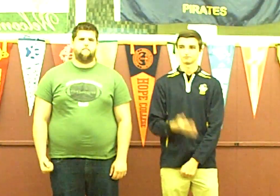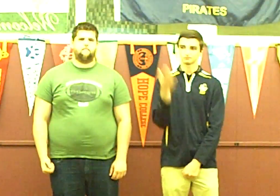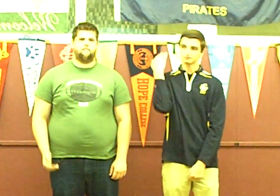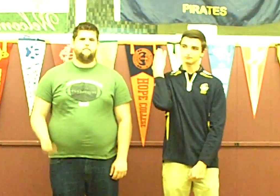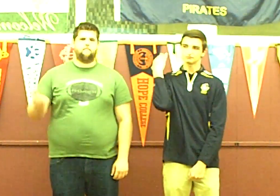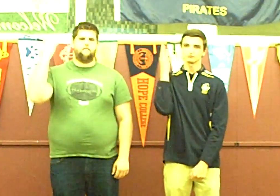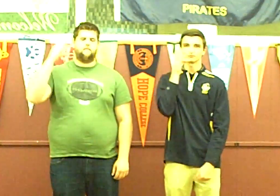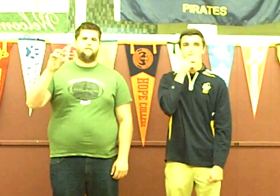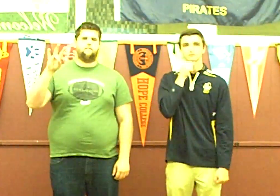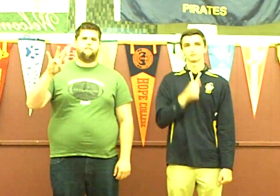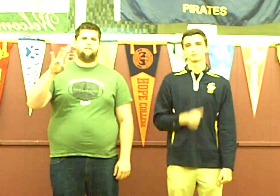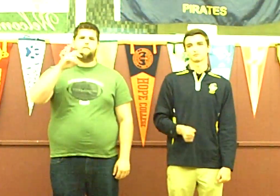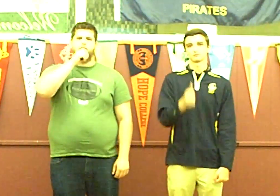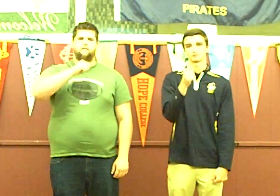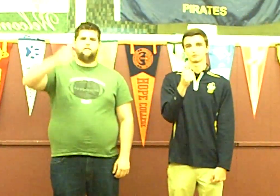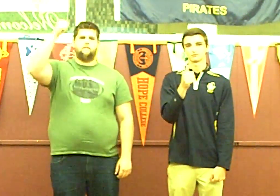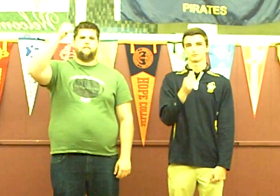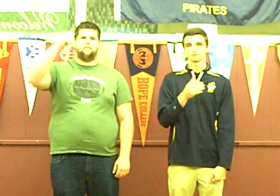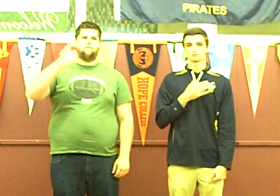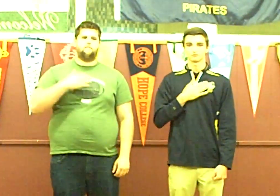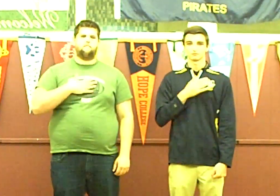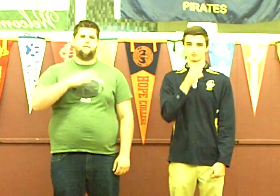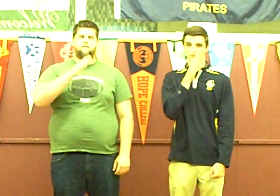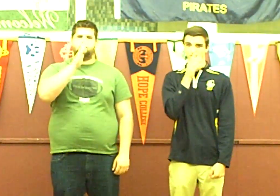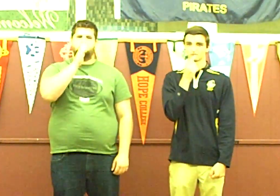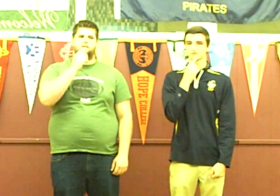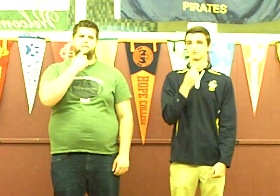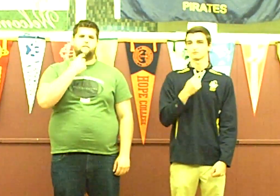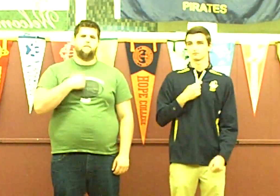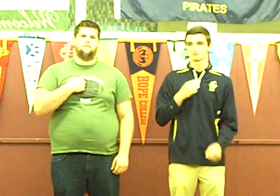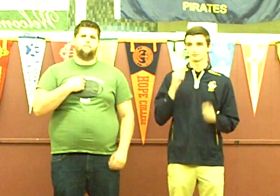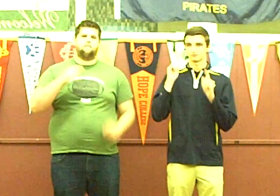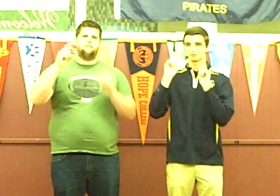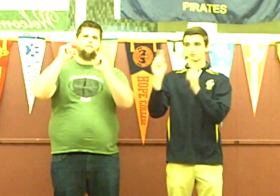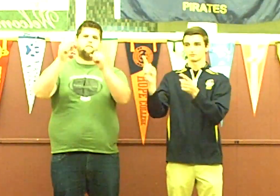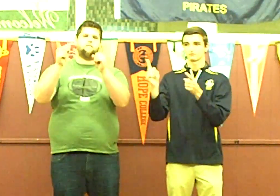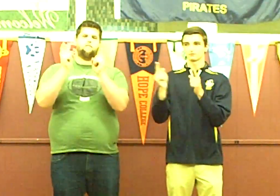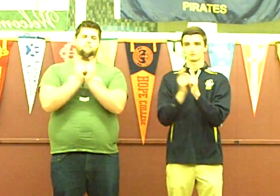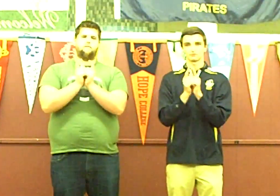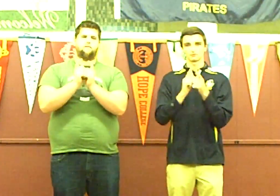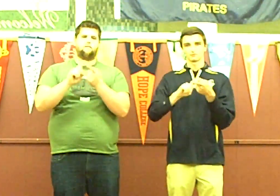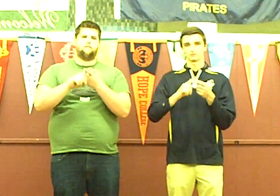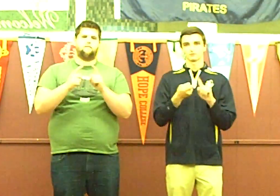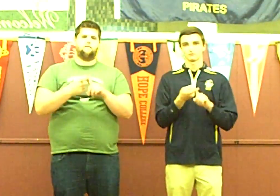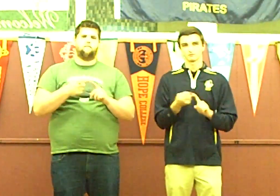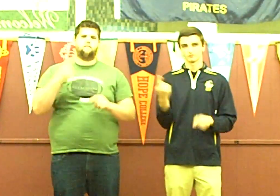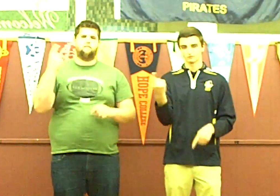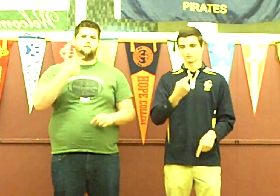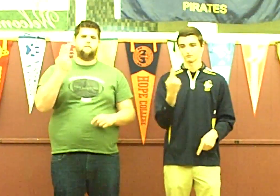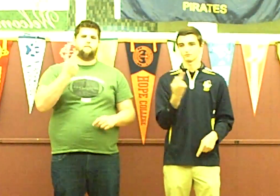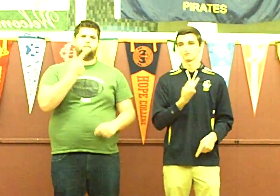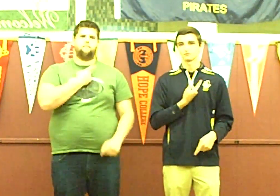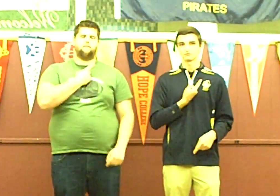Once I was seven years old. Mama told me go. Make yourself some friends or you'll be